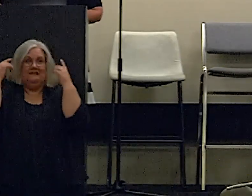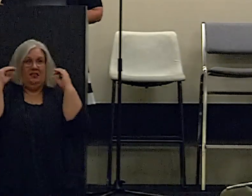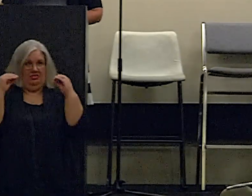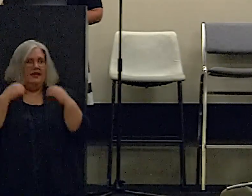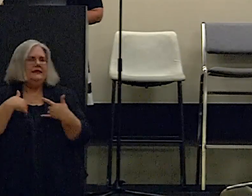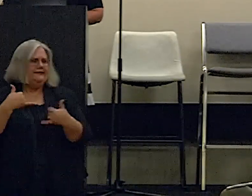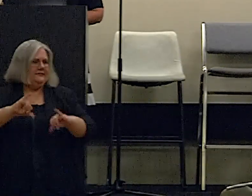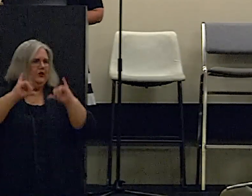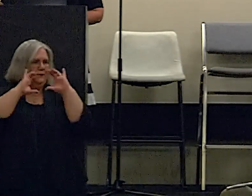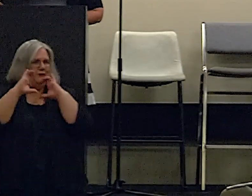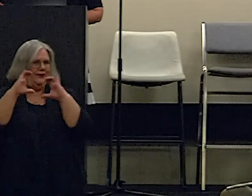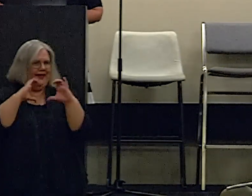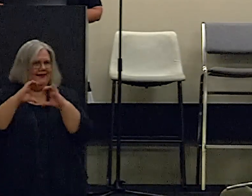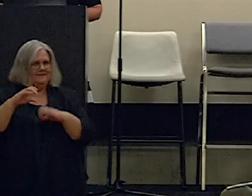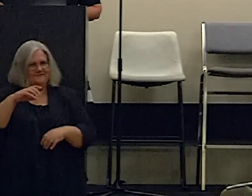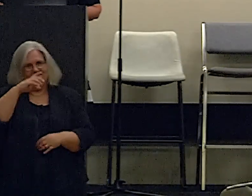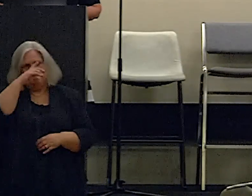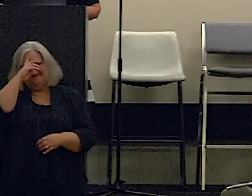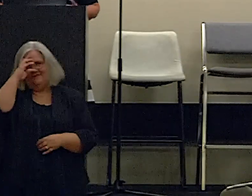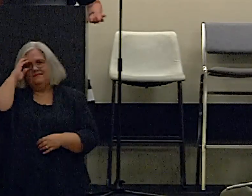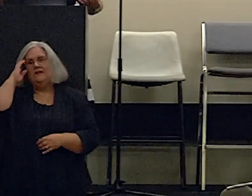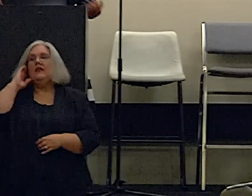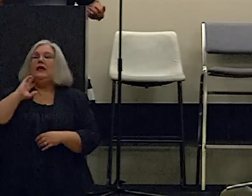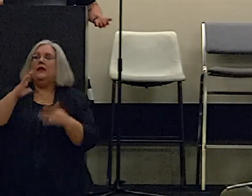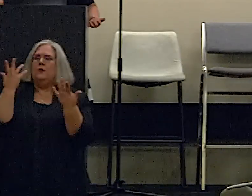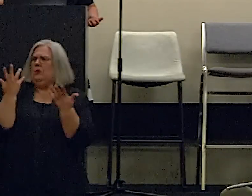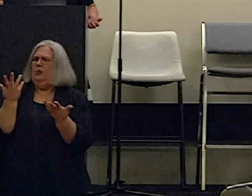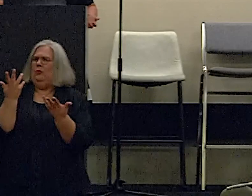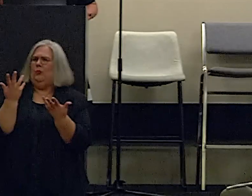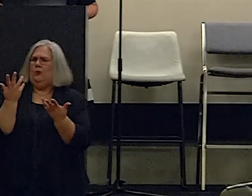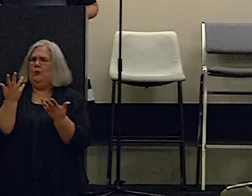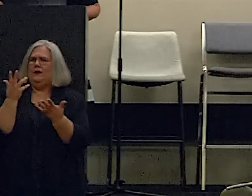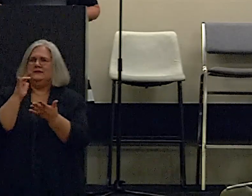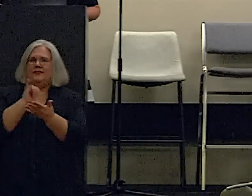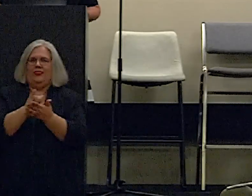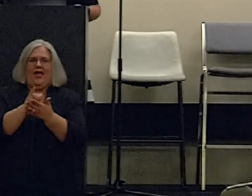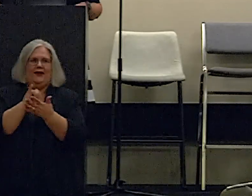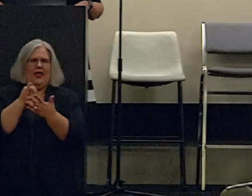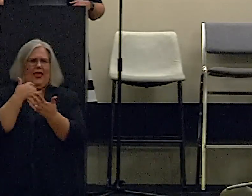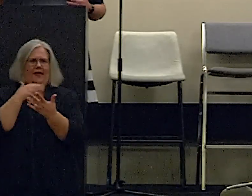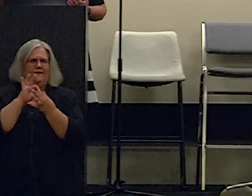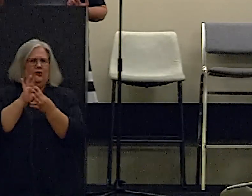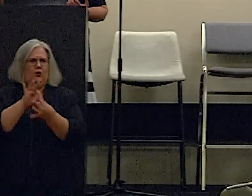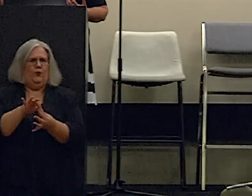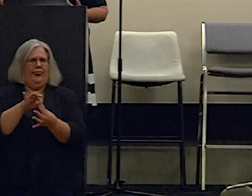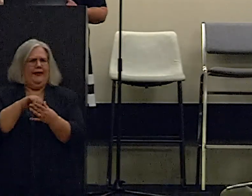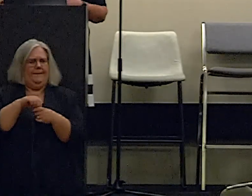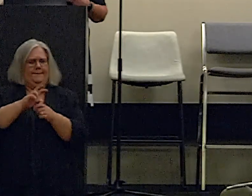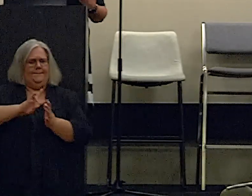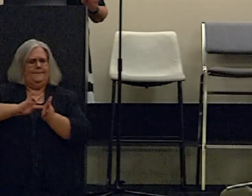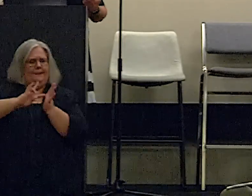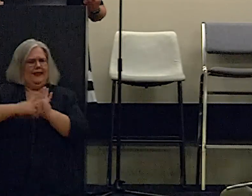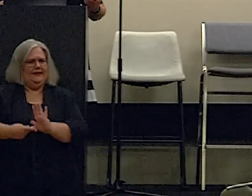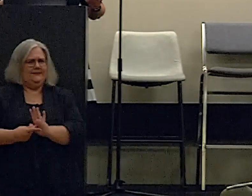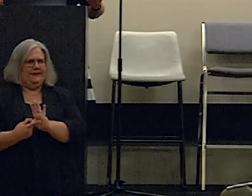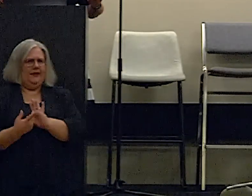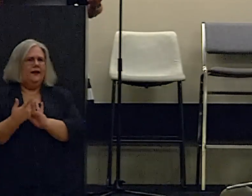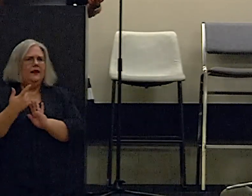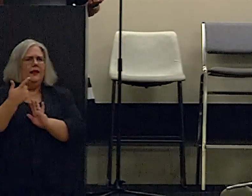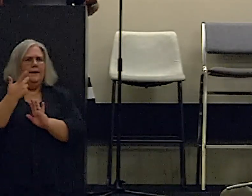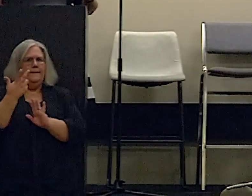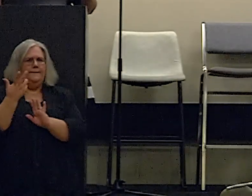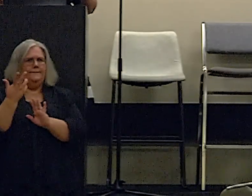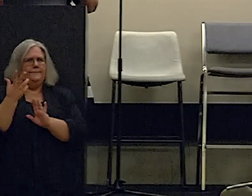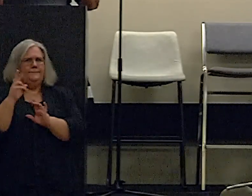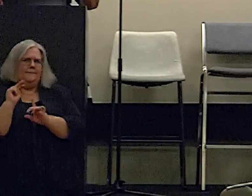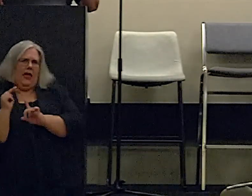still communicate. Now, what does that have to do with implicit bias or perceptions?